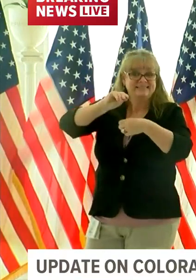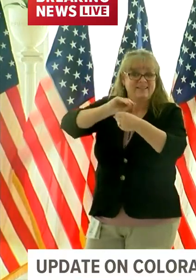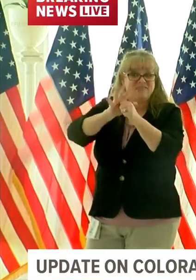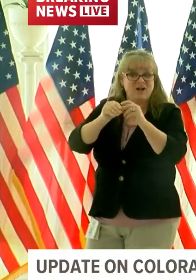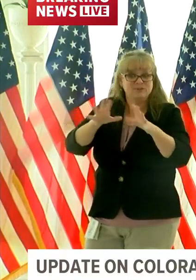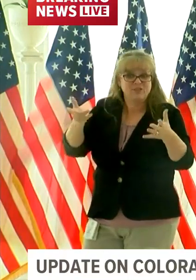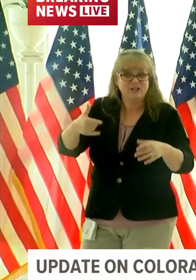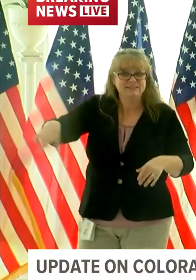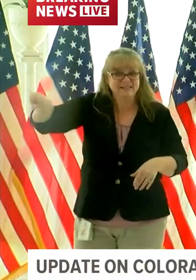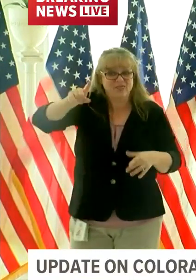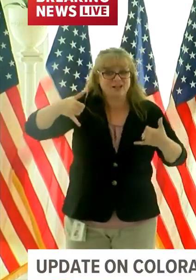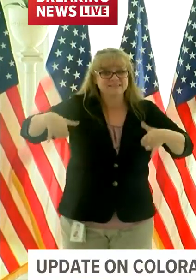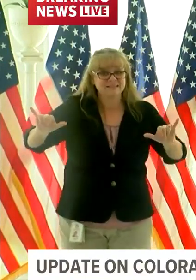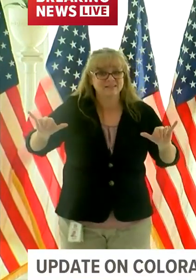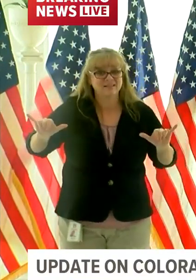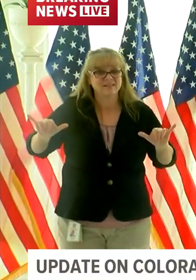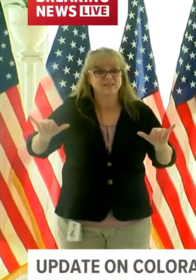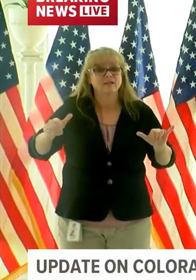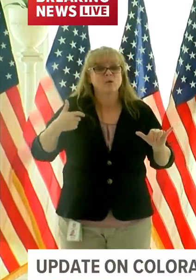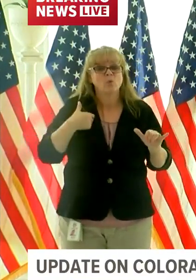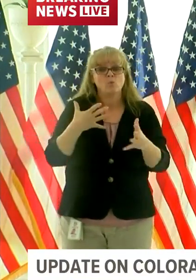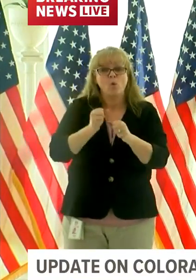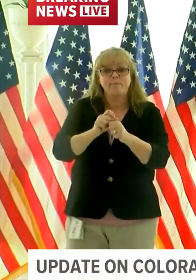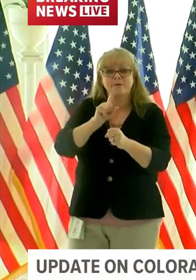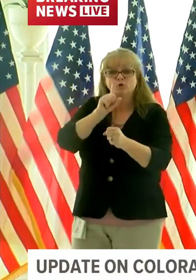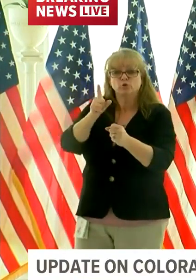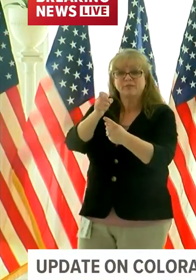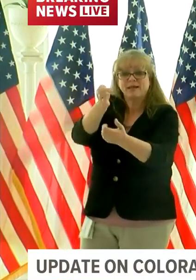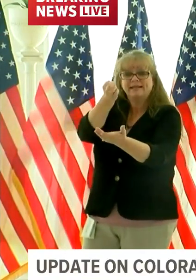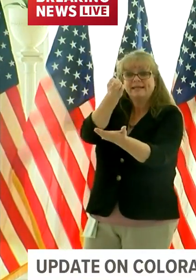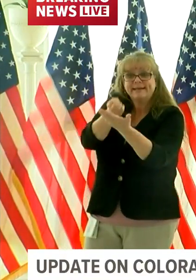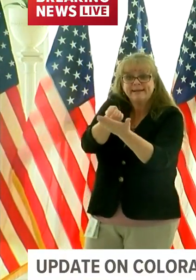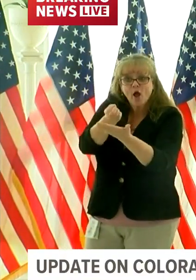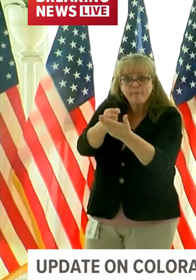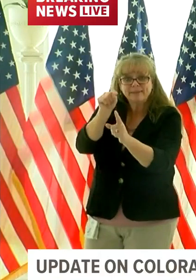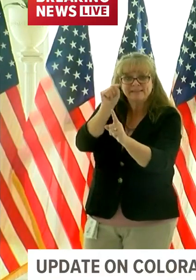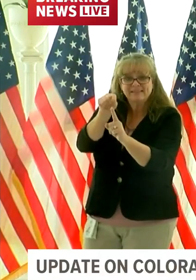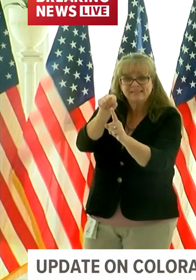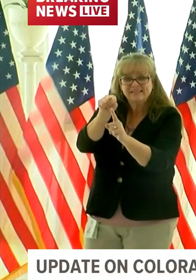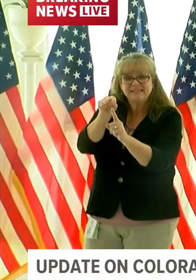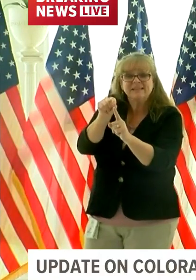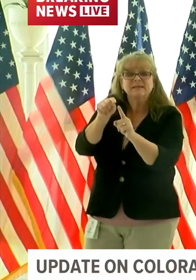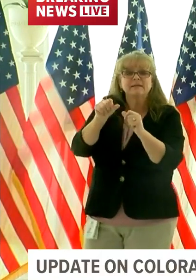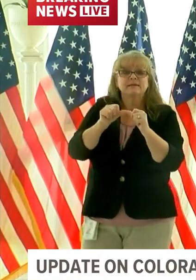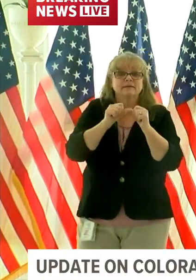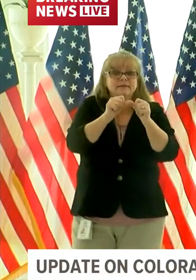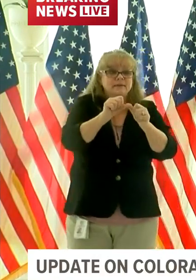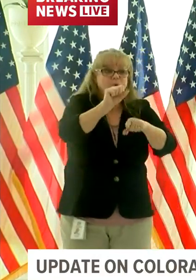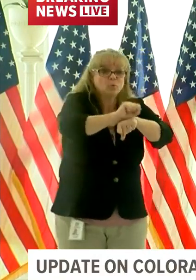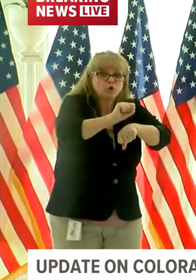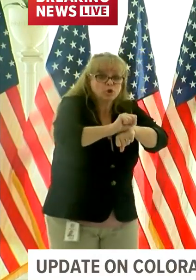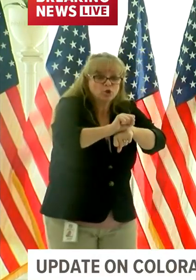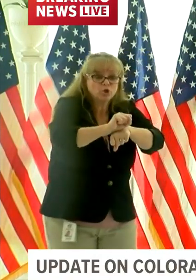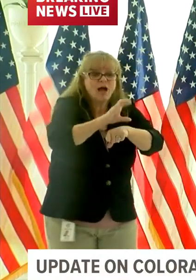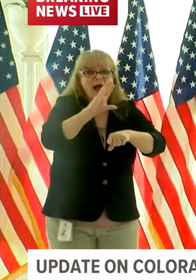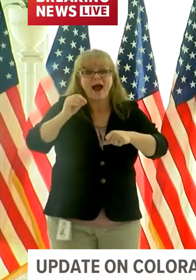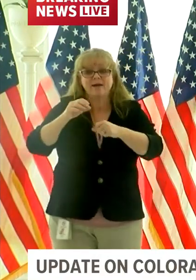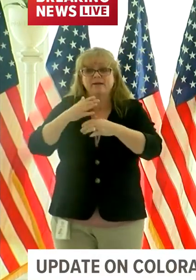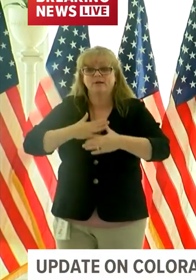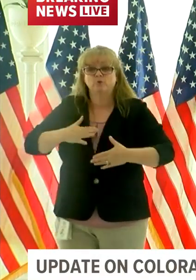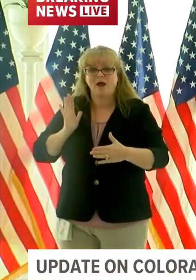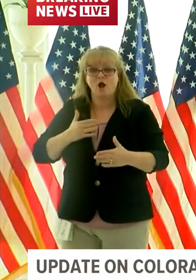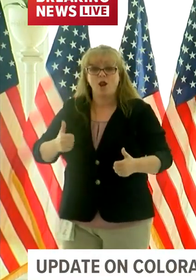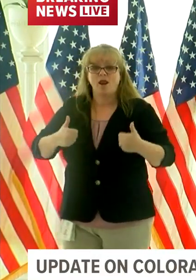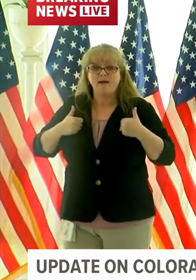economic productivity, the ability to work, the ability to enjoy life. But Coloradans know not